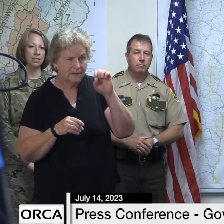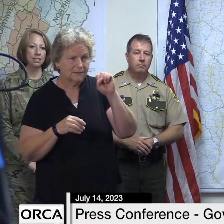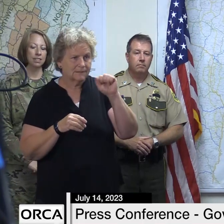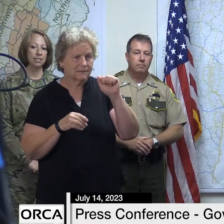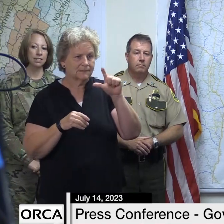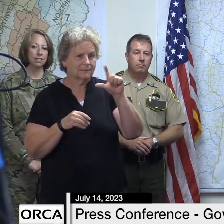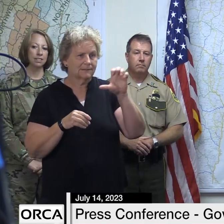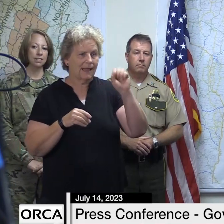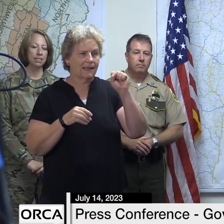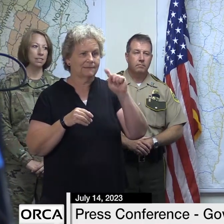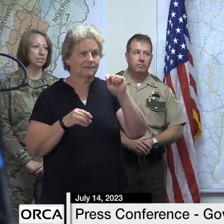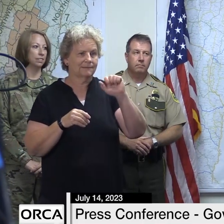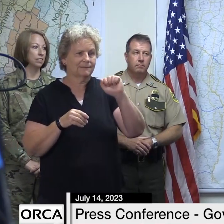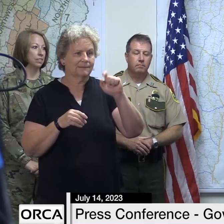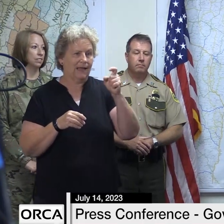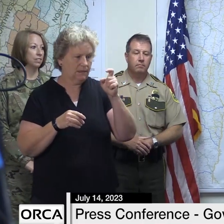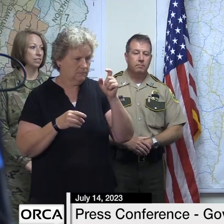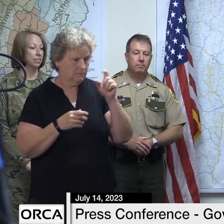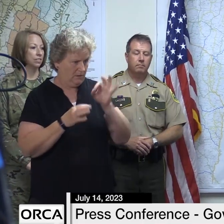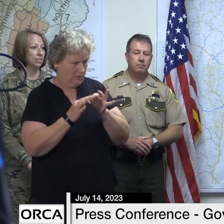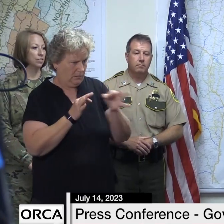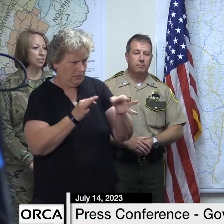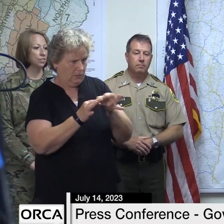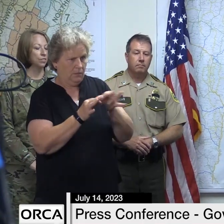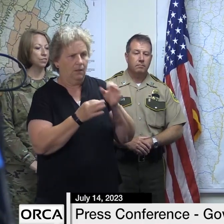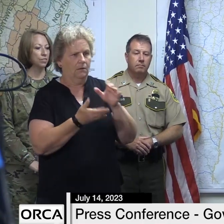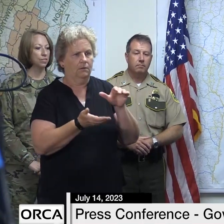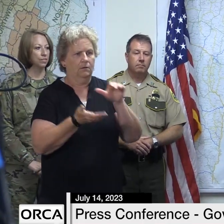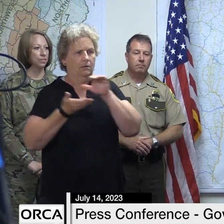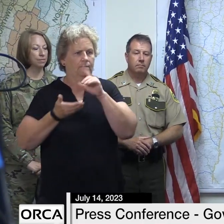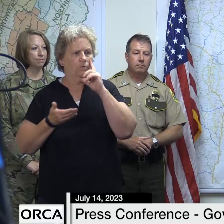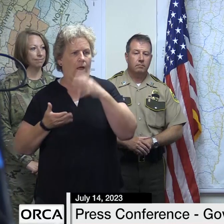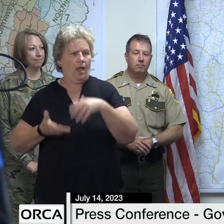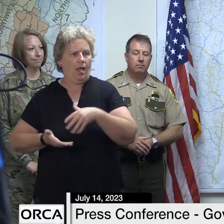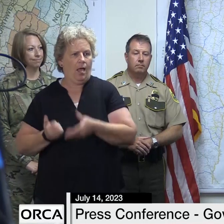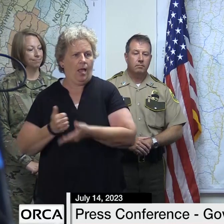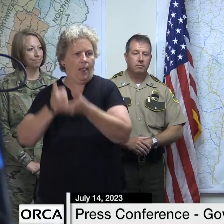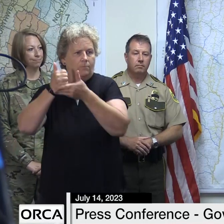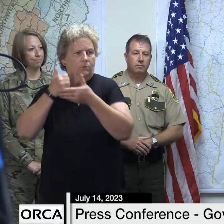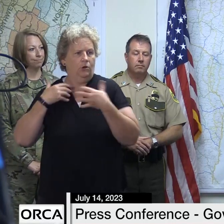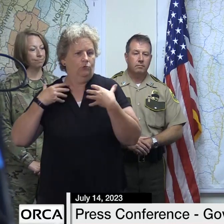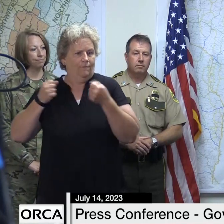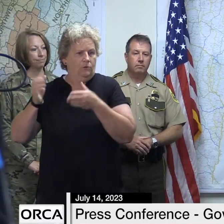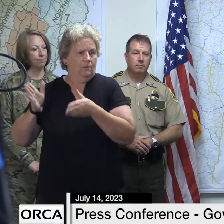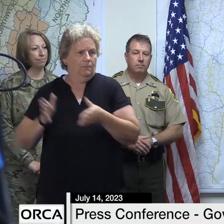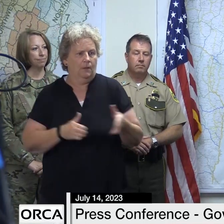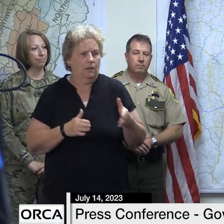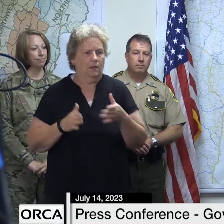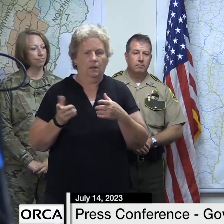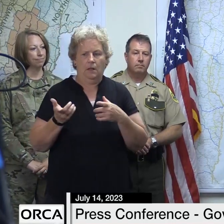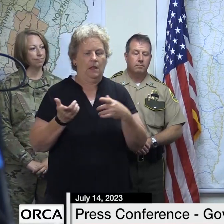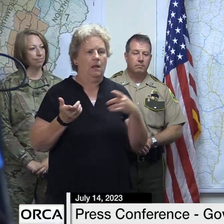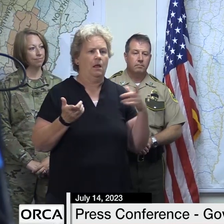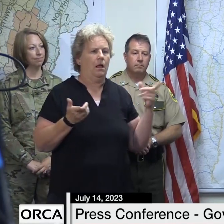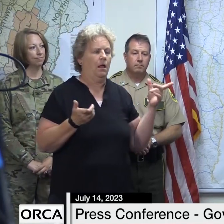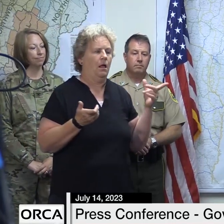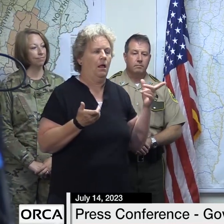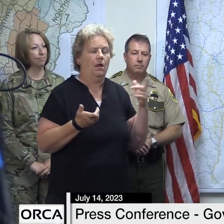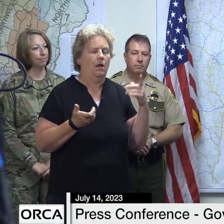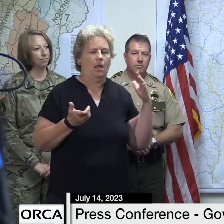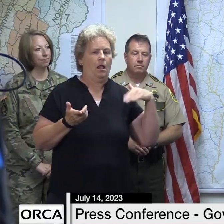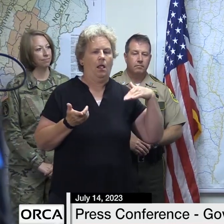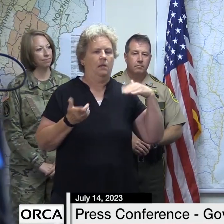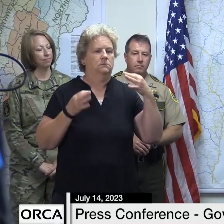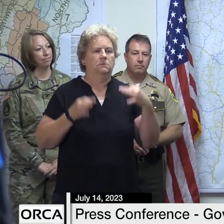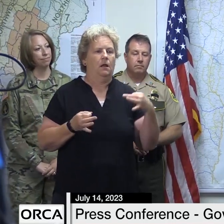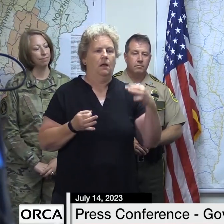their recovery. Is that something that's Yeah, it's all in the mix. I mean, we don't know what we're going to do, but we are certainly aware of